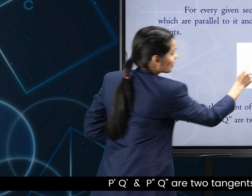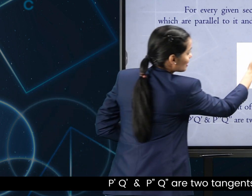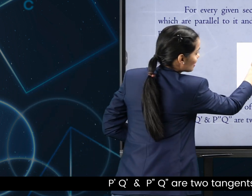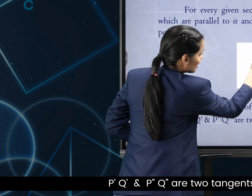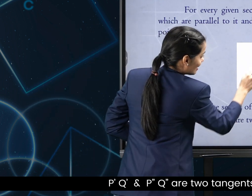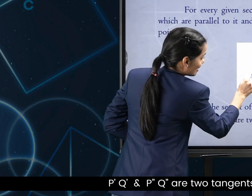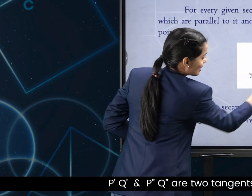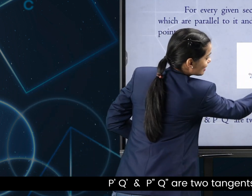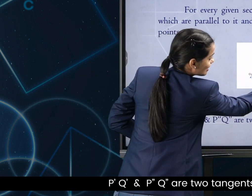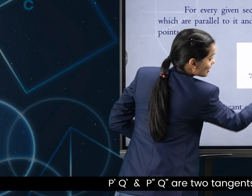PQ.